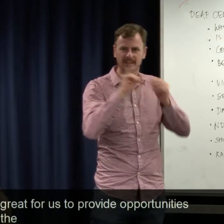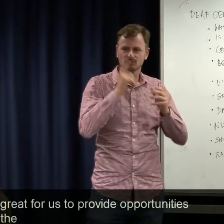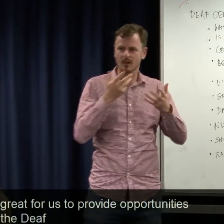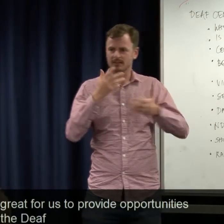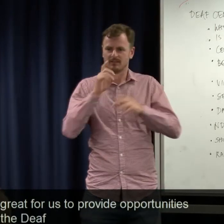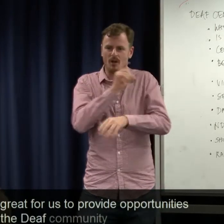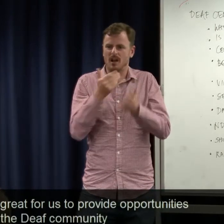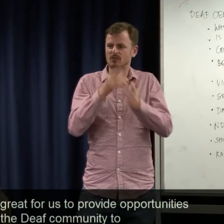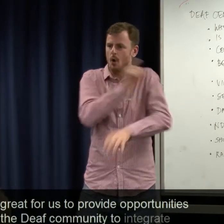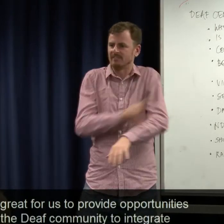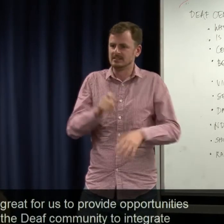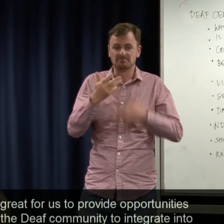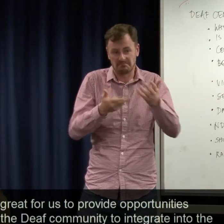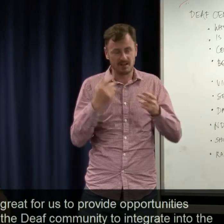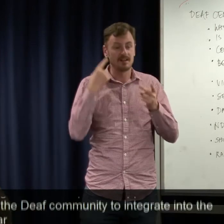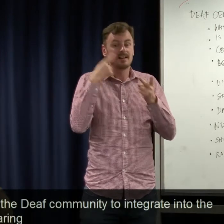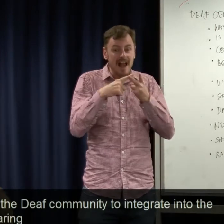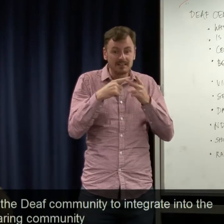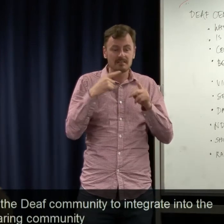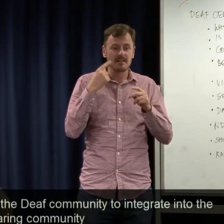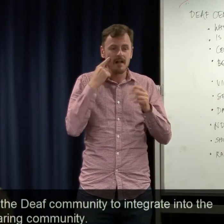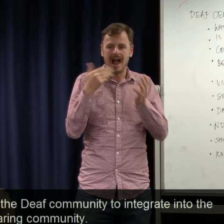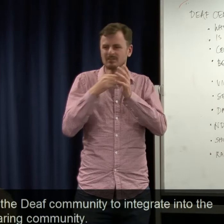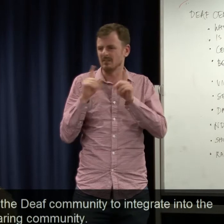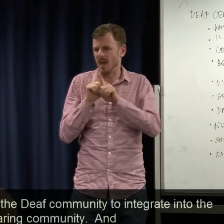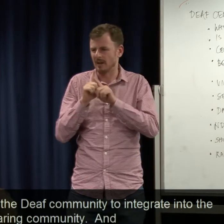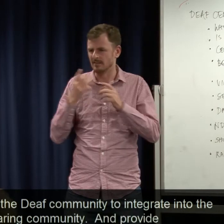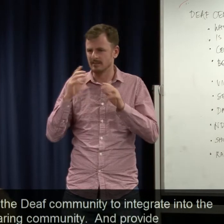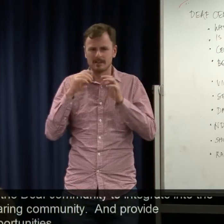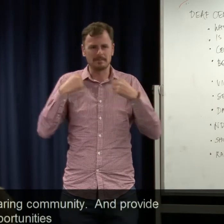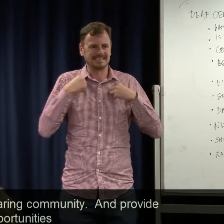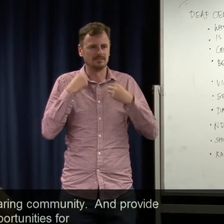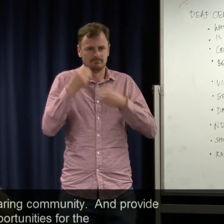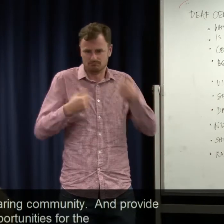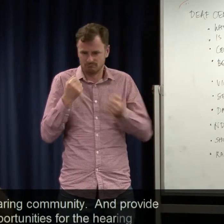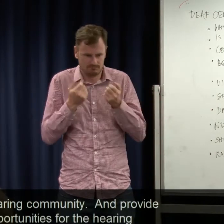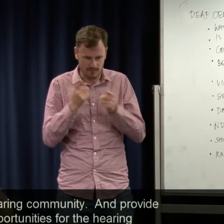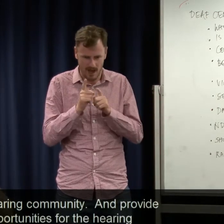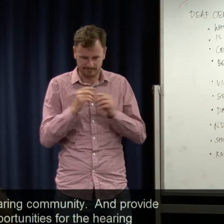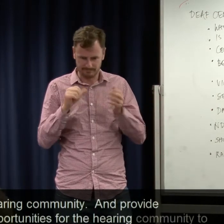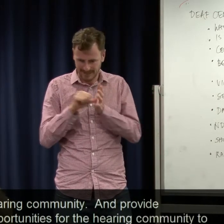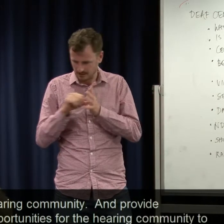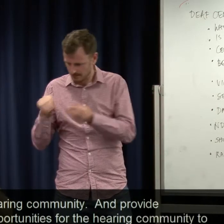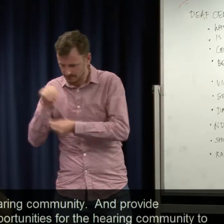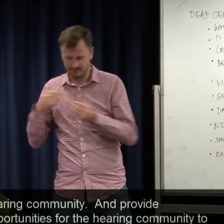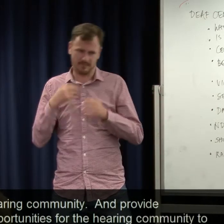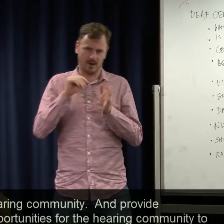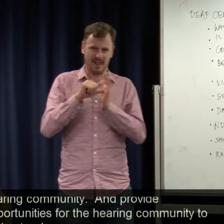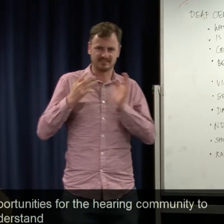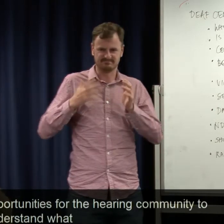into the hearing community and provide opportunities for the hearing community to understand what the deaf community is about.